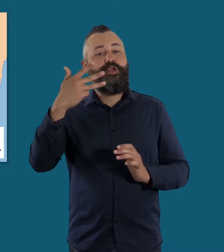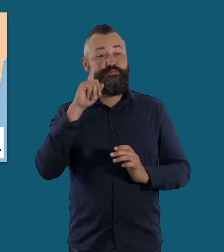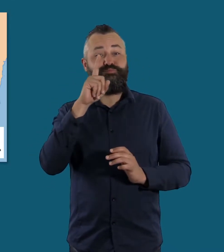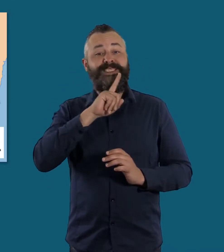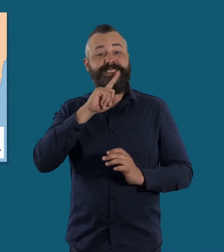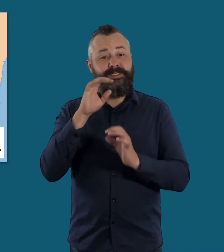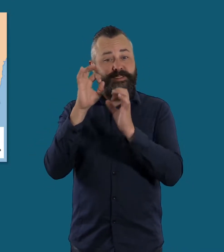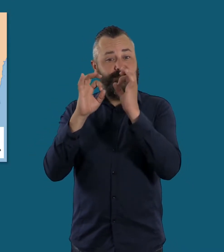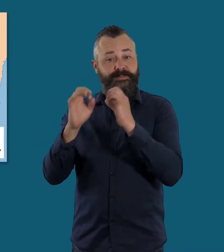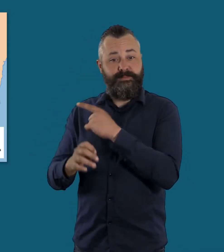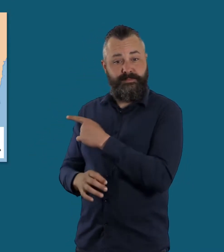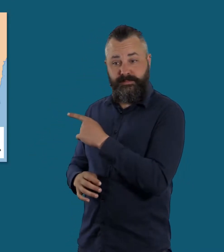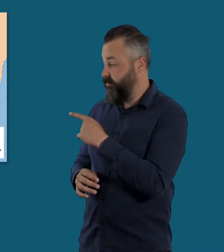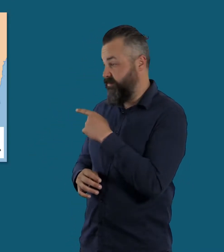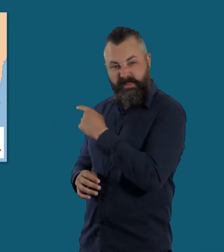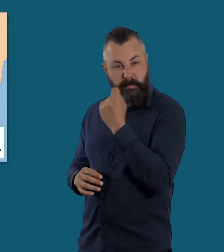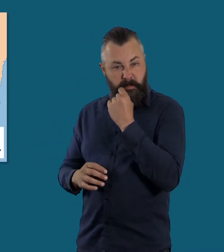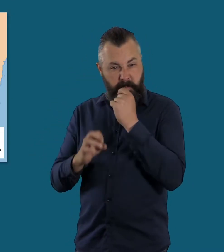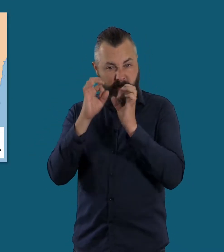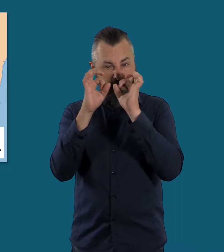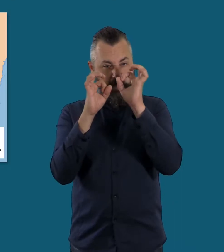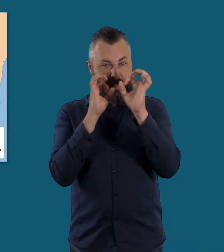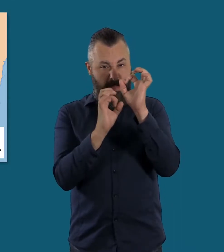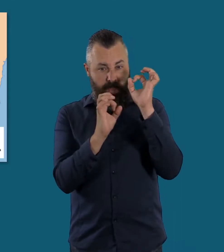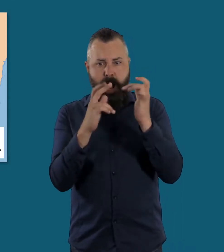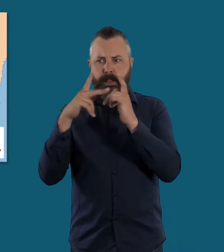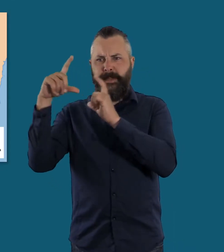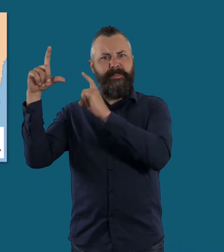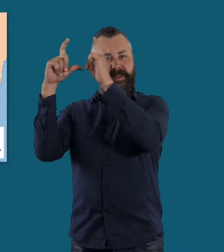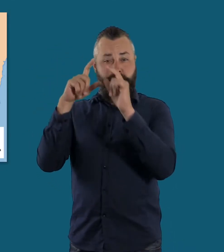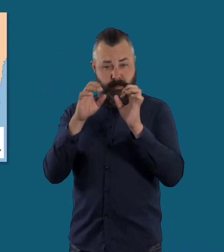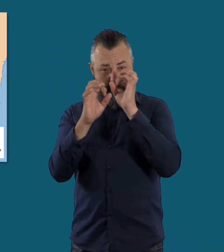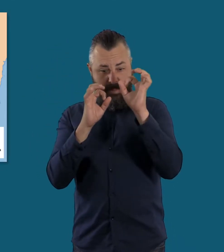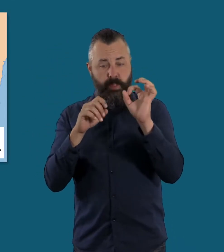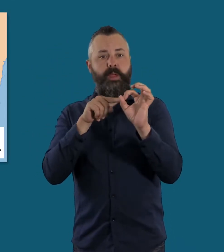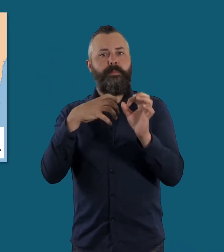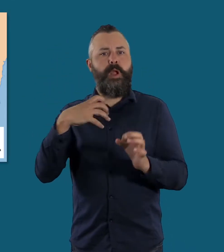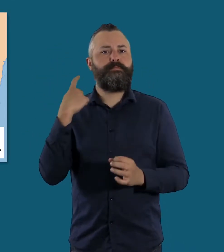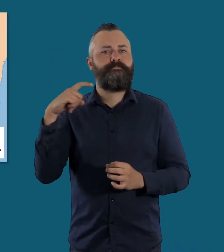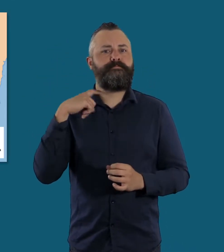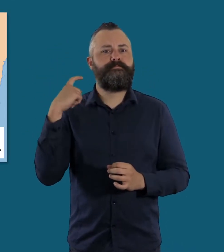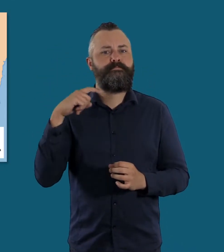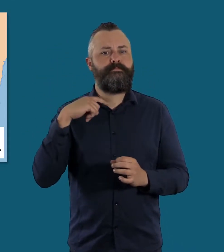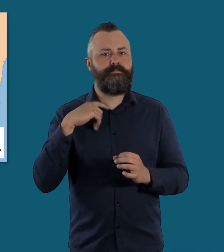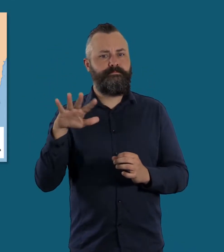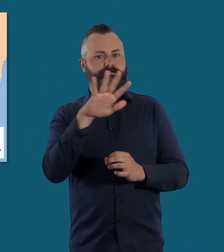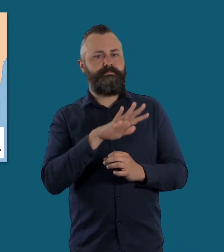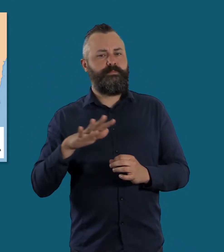The 2009 Black Saturday fires were not the largest in terms of area affected, but were responsible for the largest loss of life in a bushfire